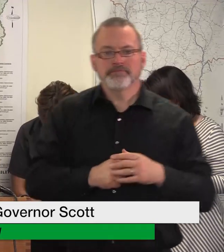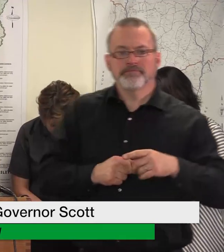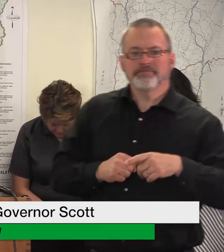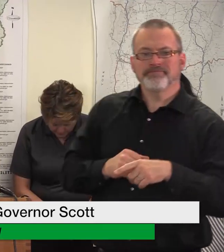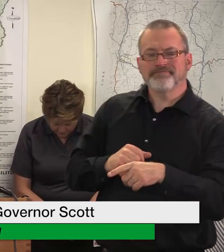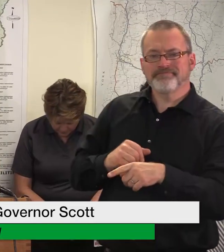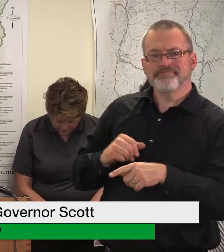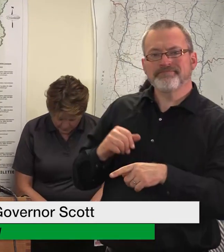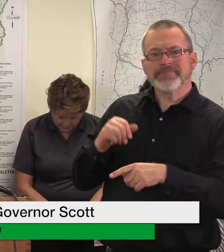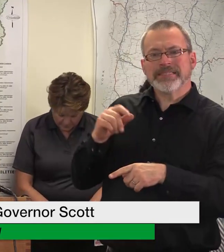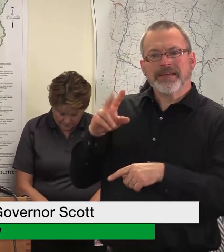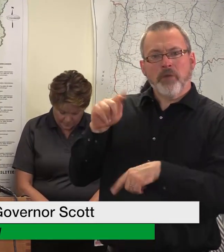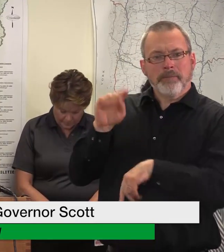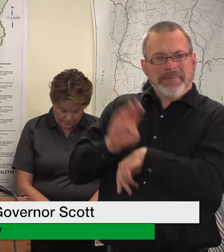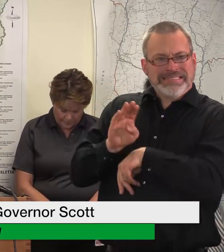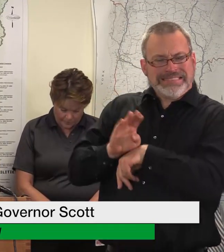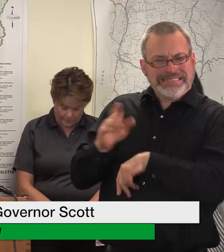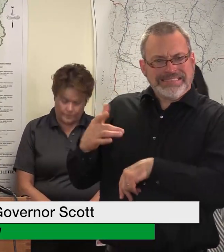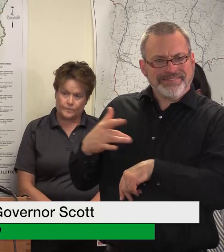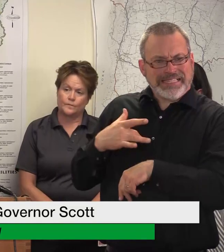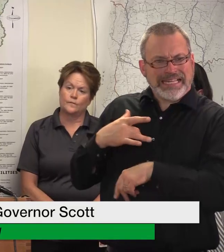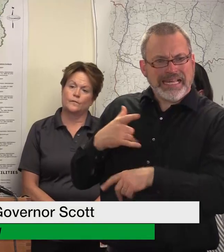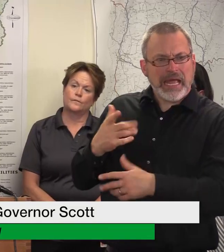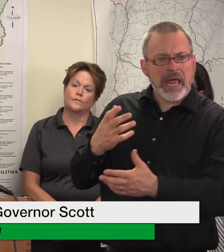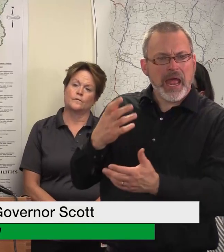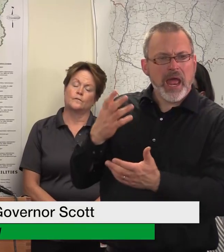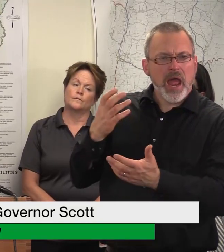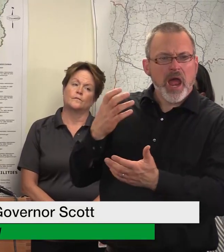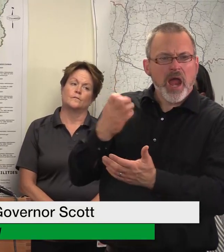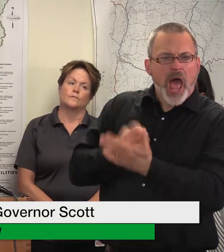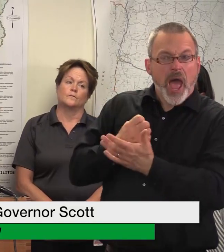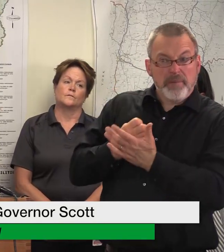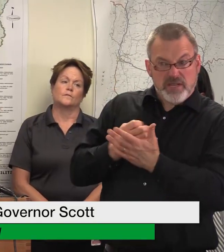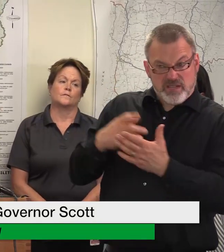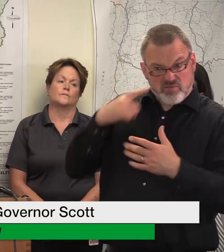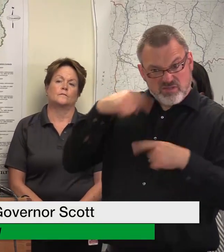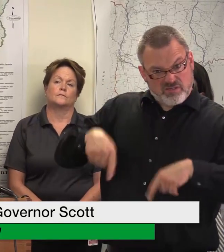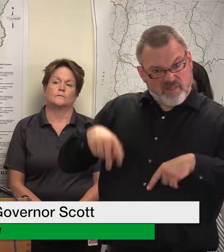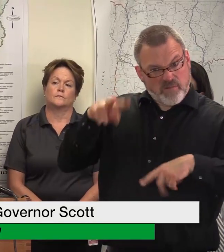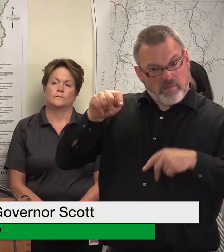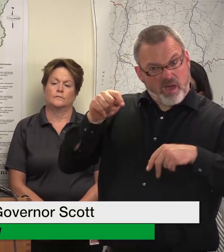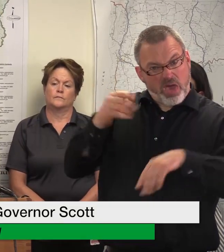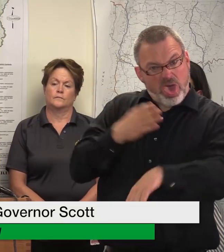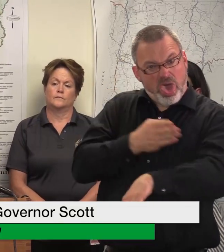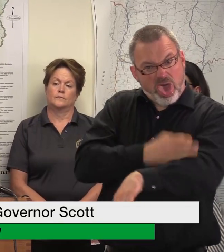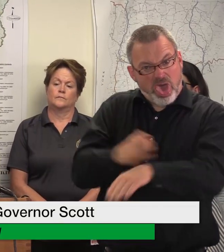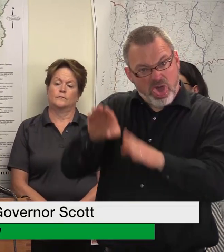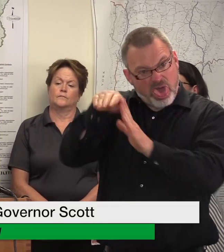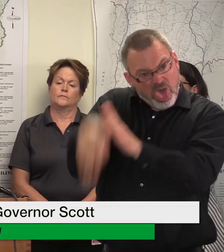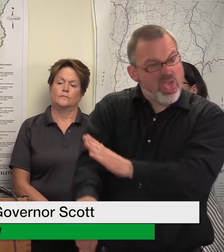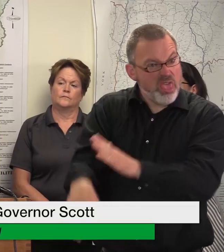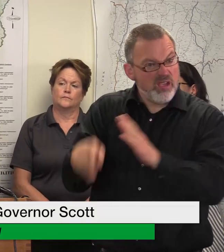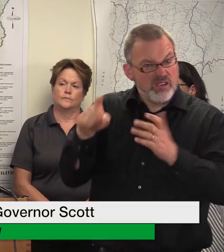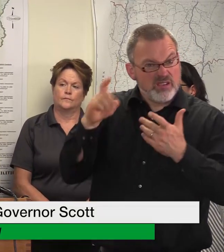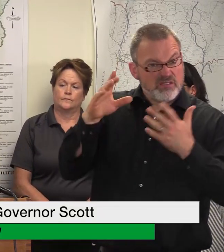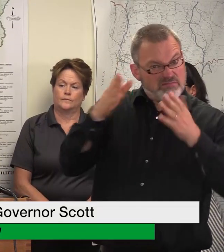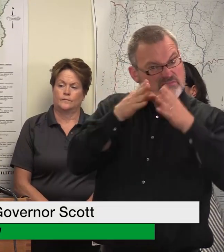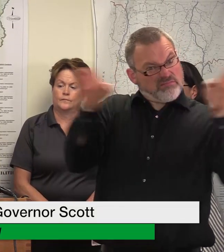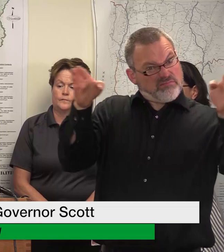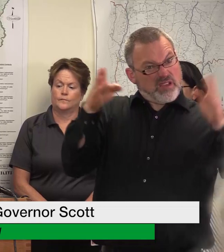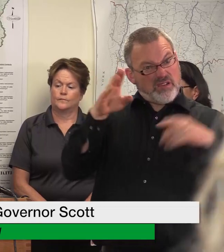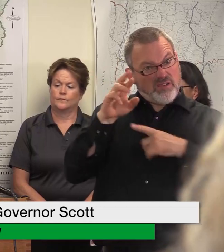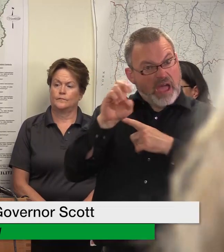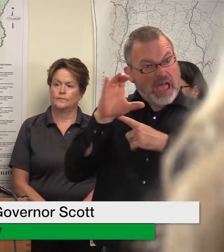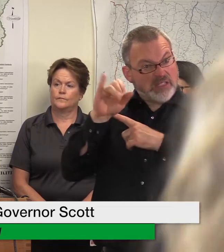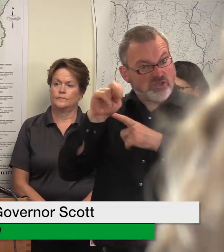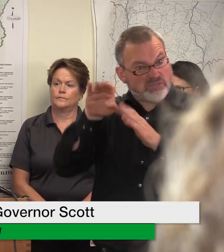nervy about the prospect of a recession. Do you have the same feeling? Well, I think they're